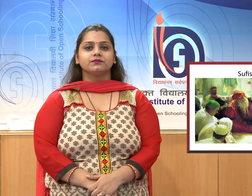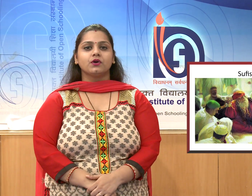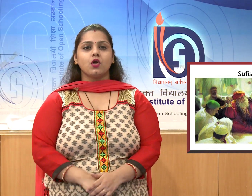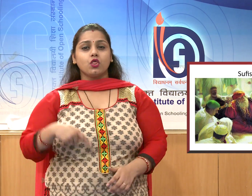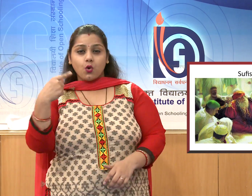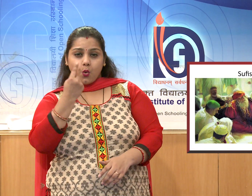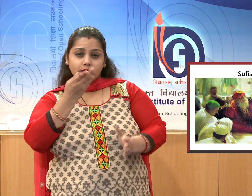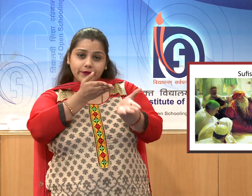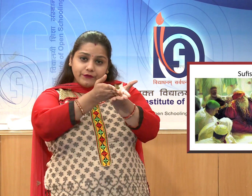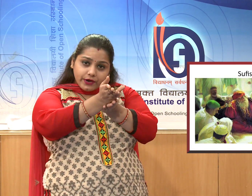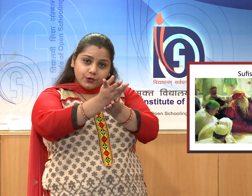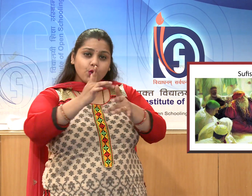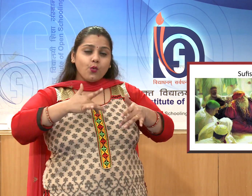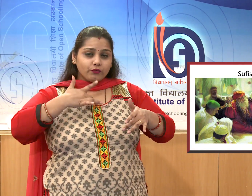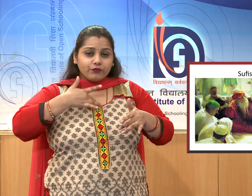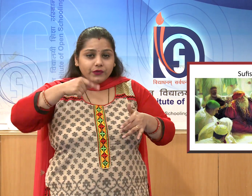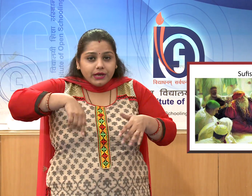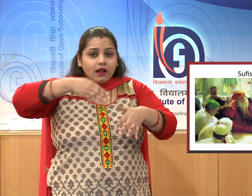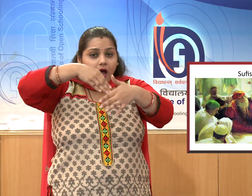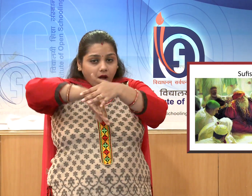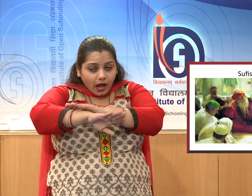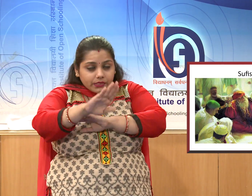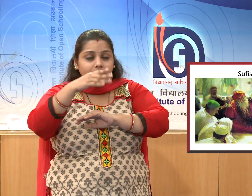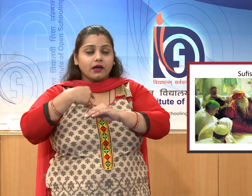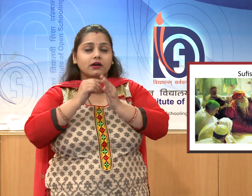as the only way to realize the divine.